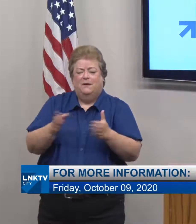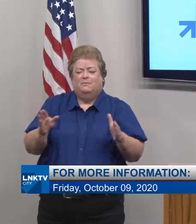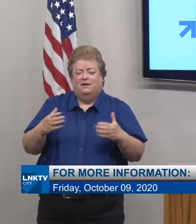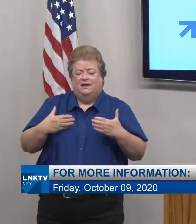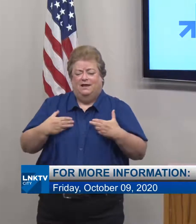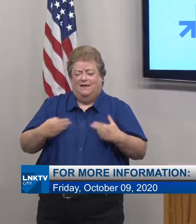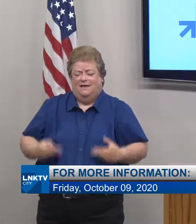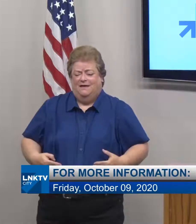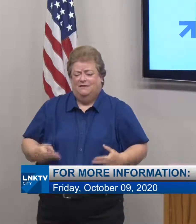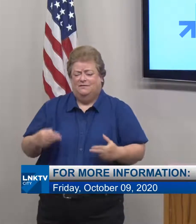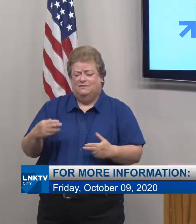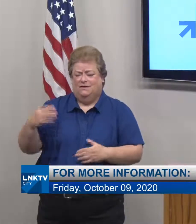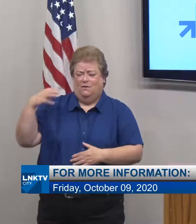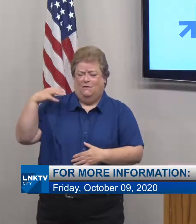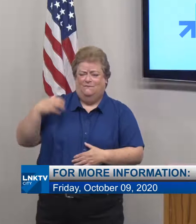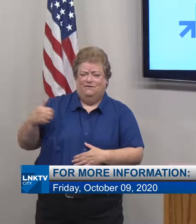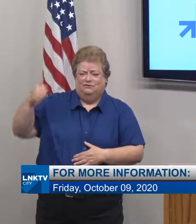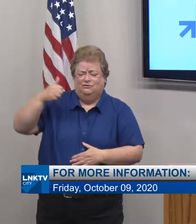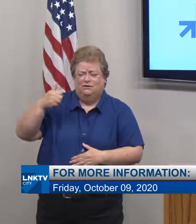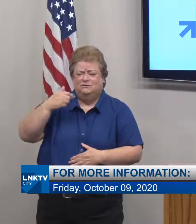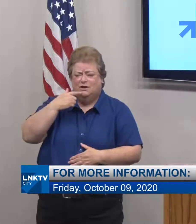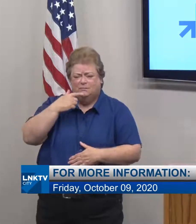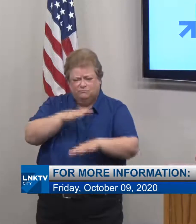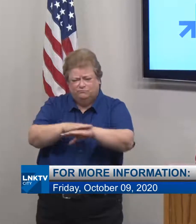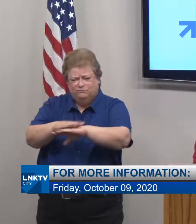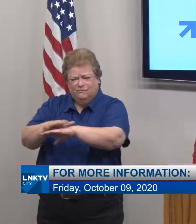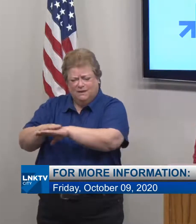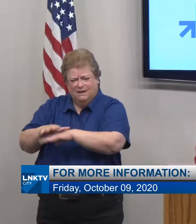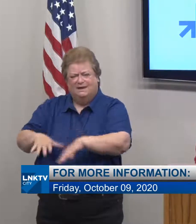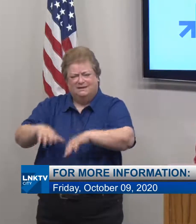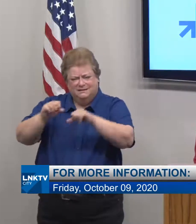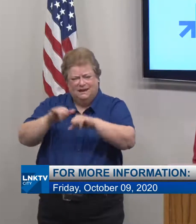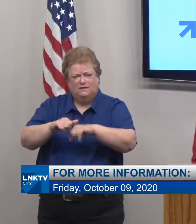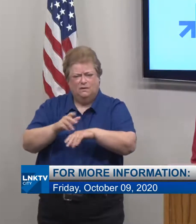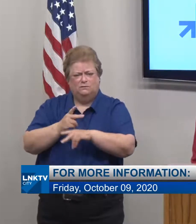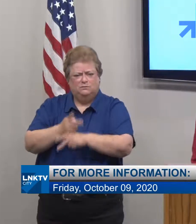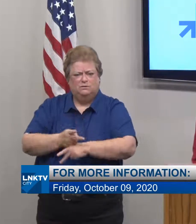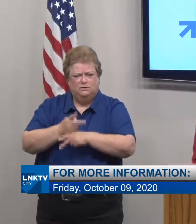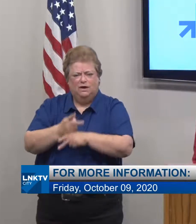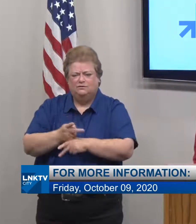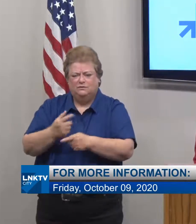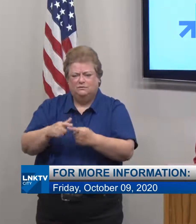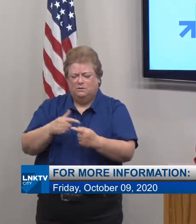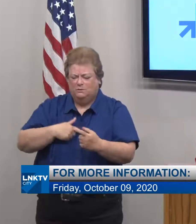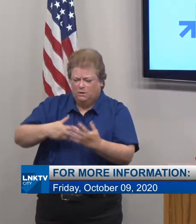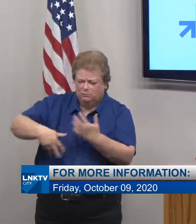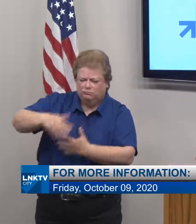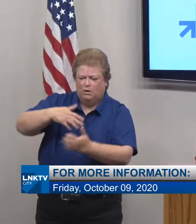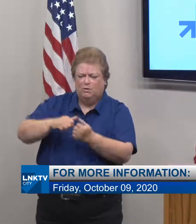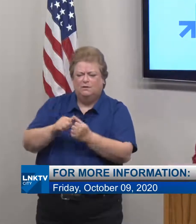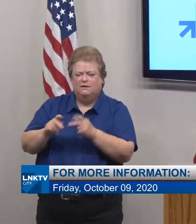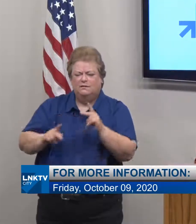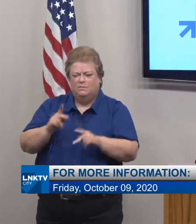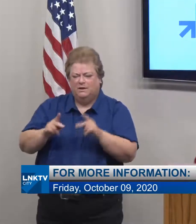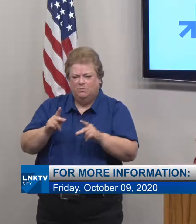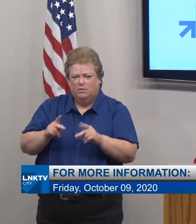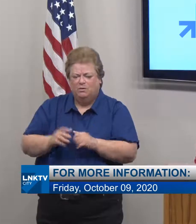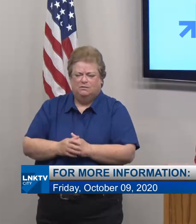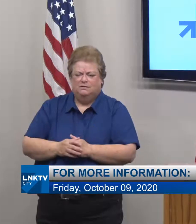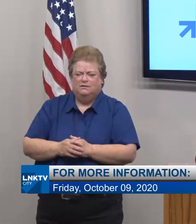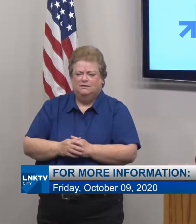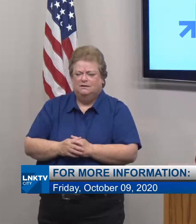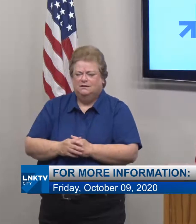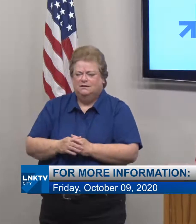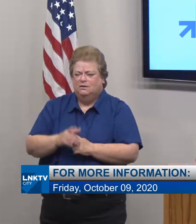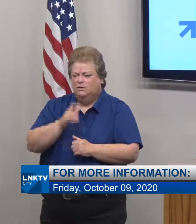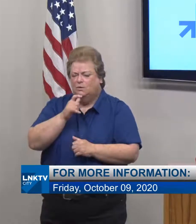the nation are urging everyone to take these precautions whenever we are with people who aren't, with people from outside